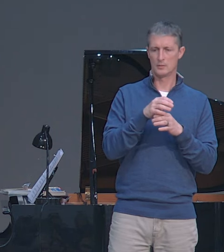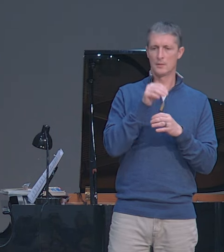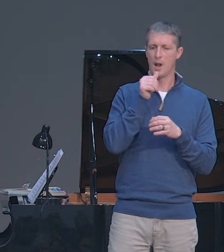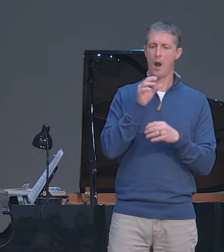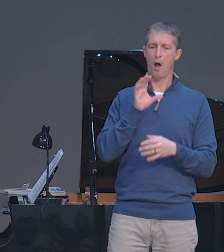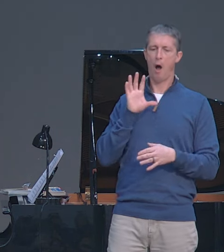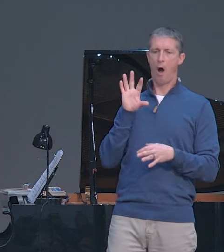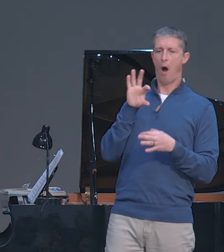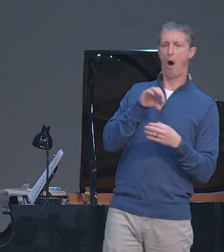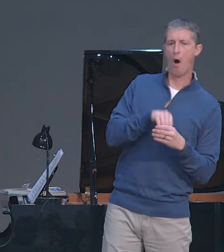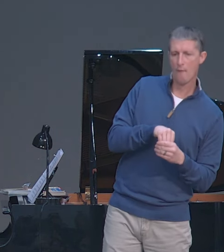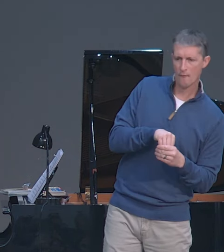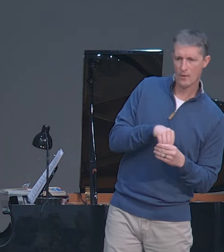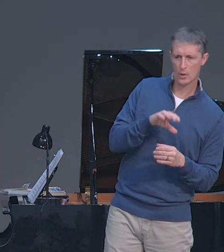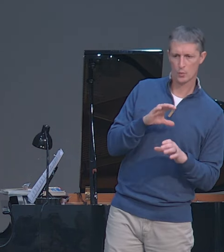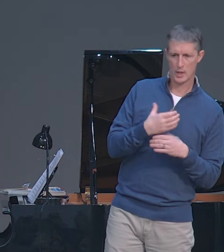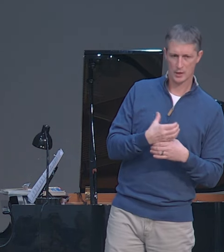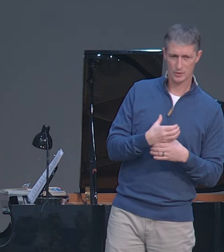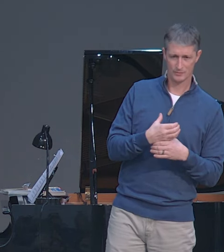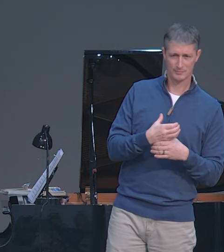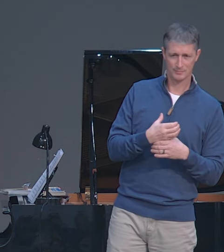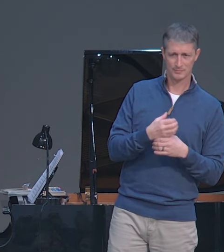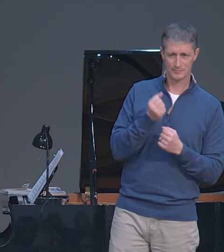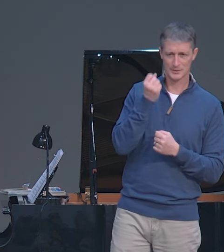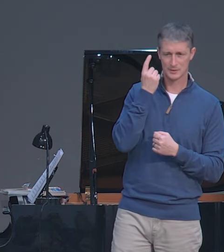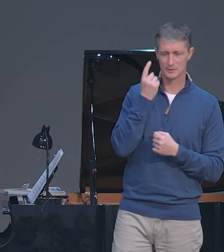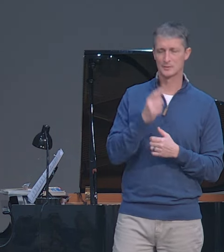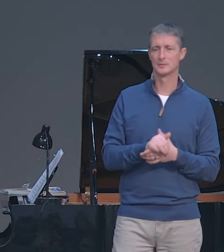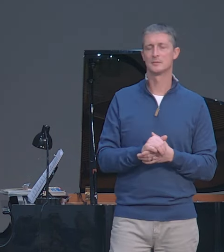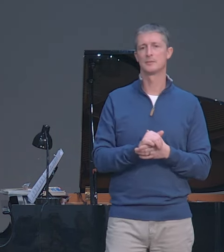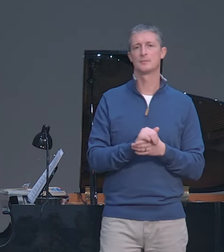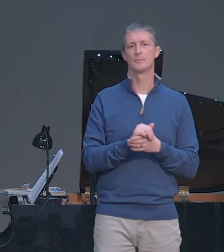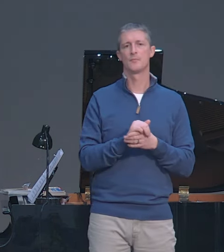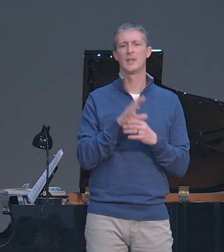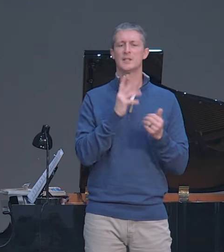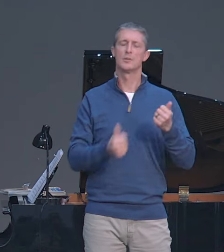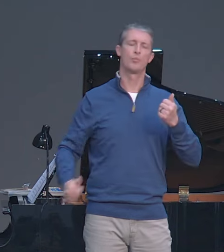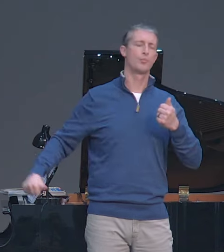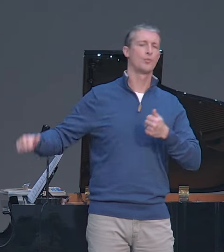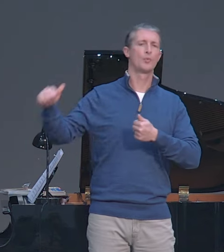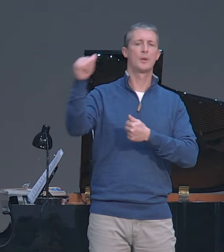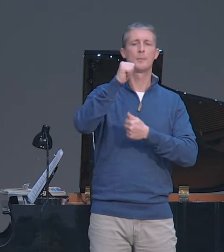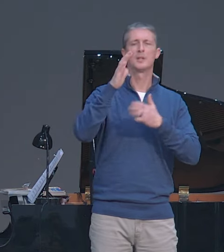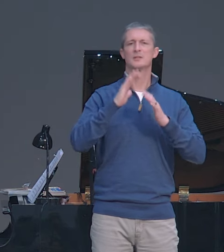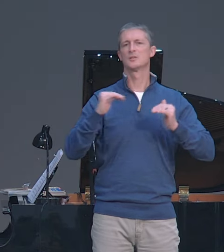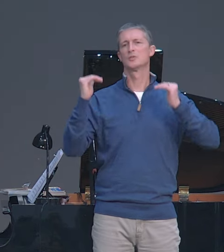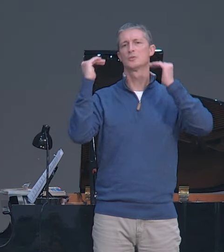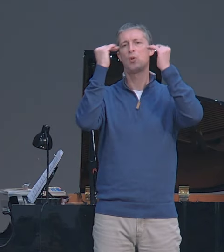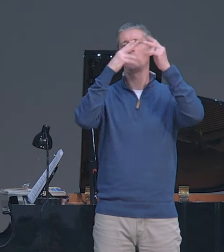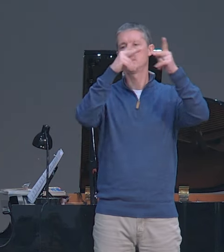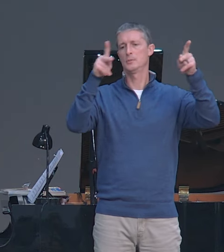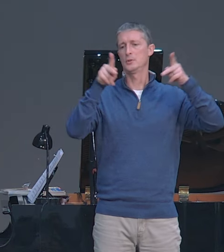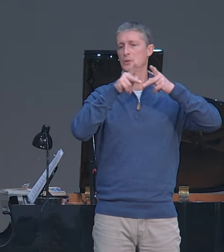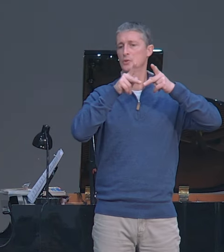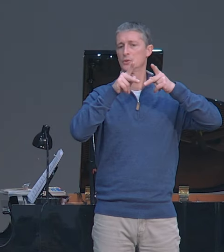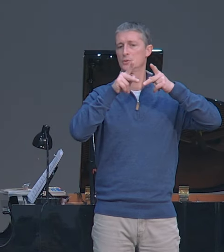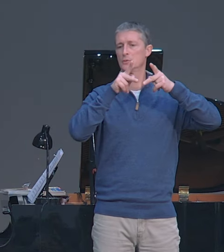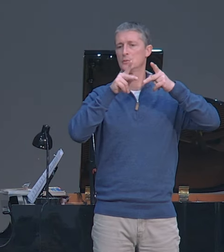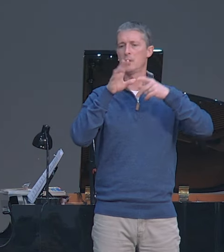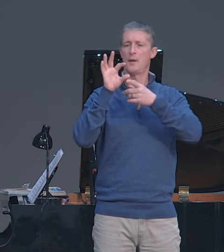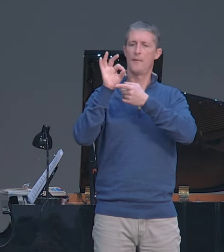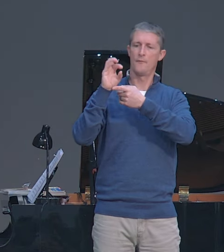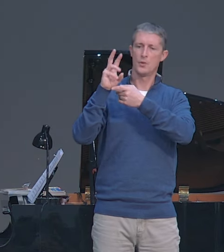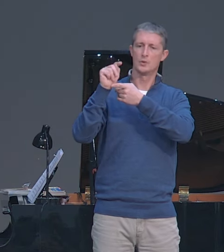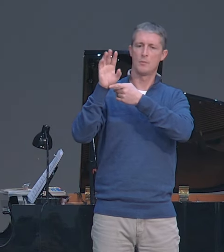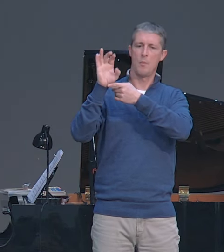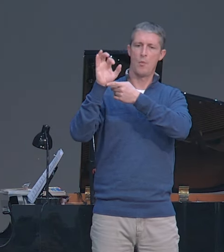He's over all creation as the preeminent one in the exalted position of firstborn.